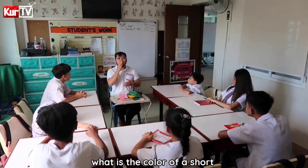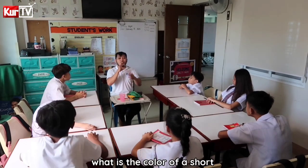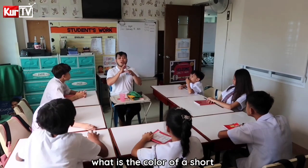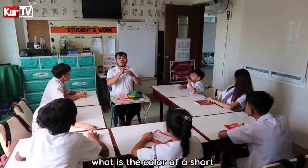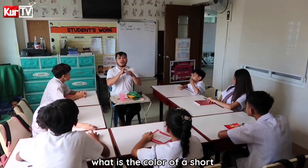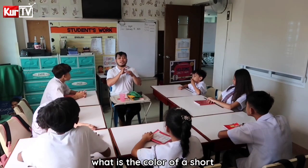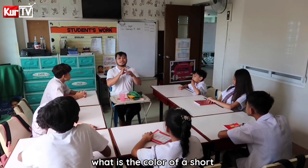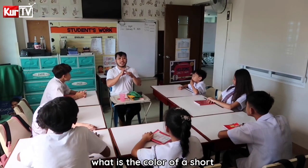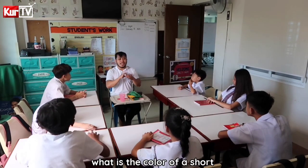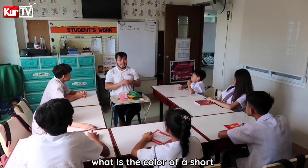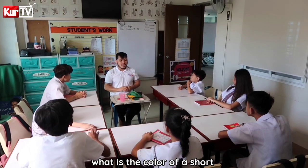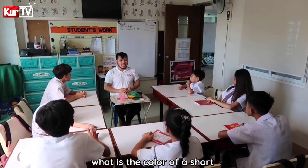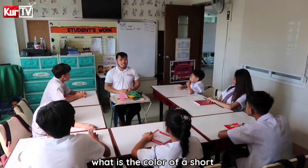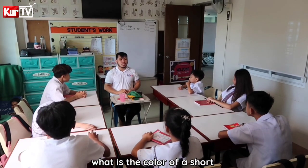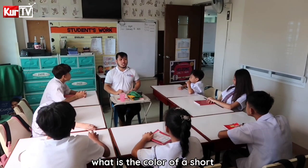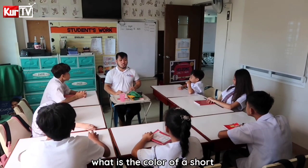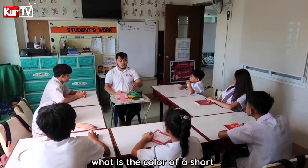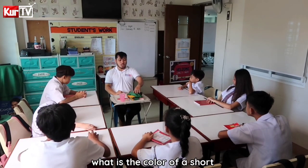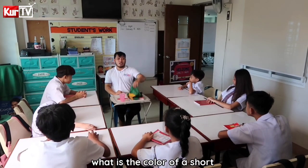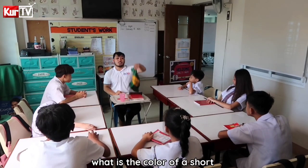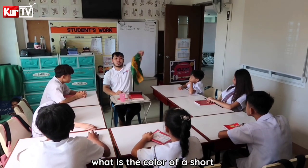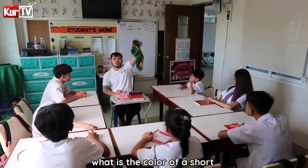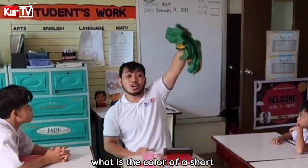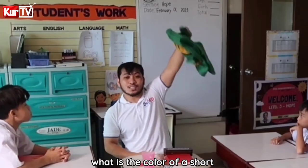of a short?